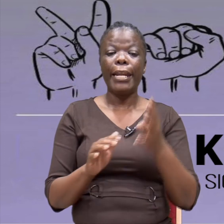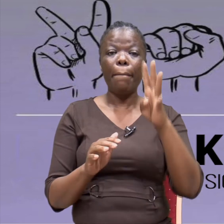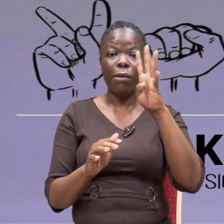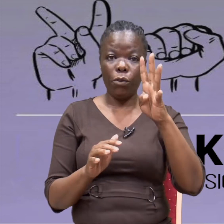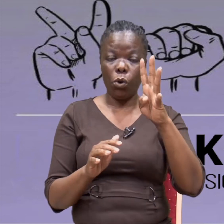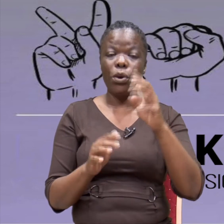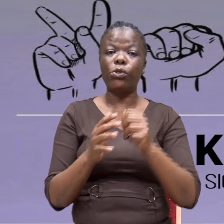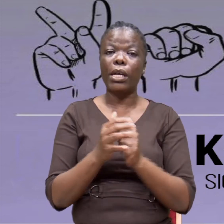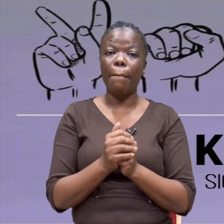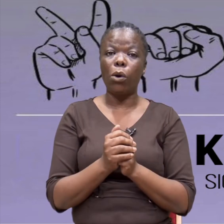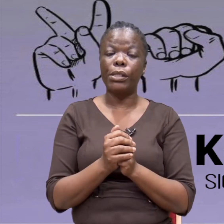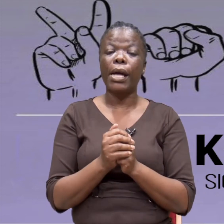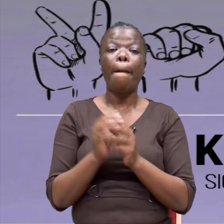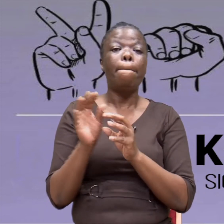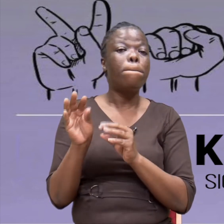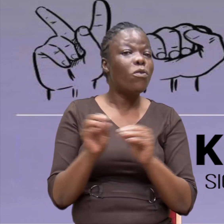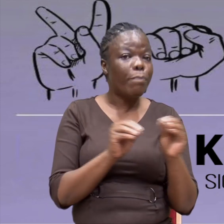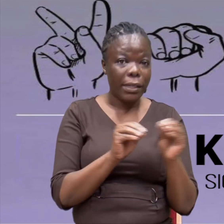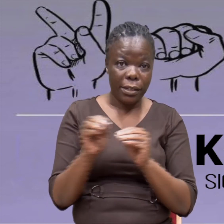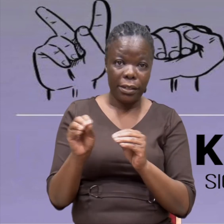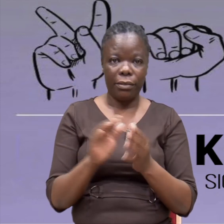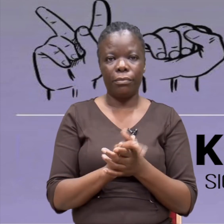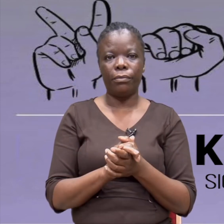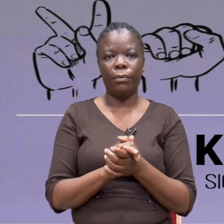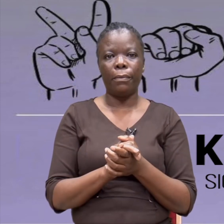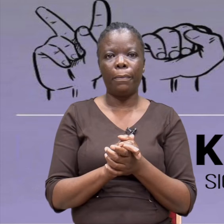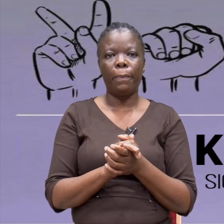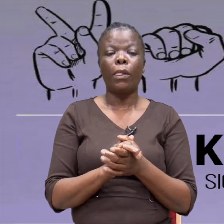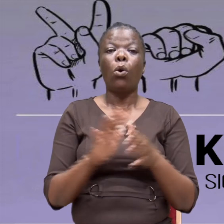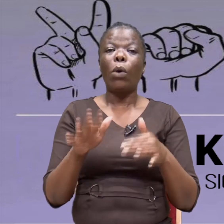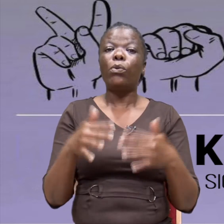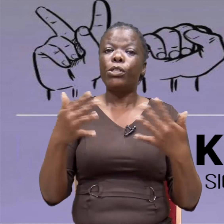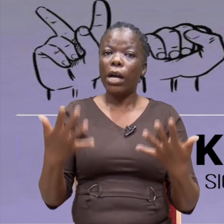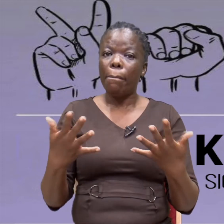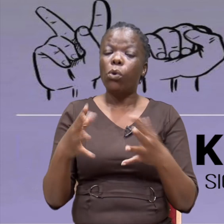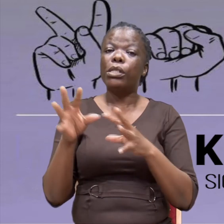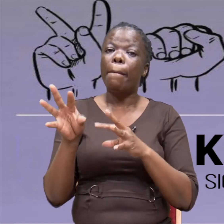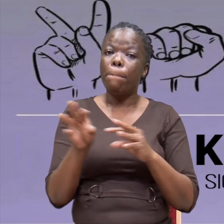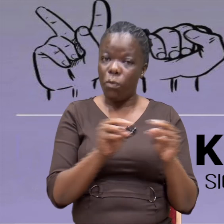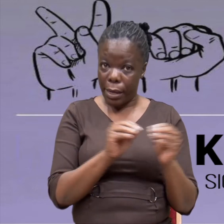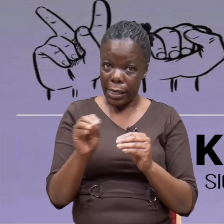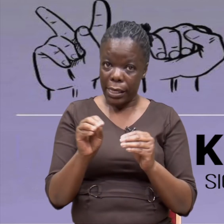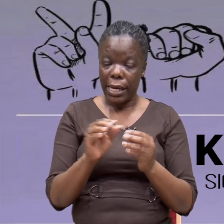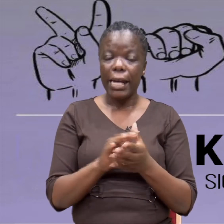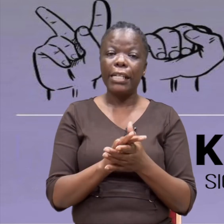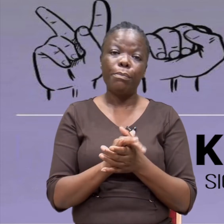Number 4, we are talking about movement. When we talk about movement, it